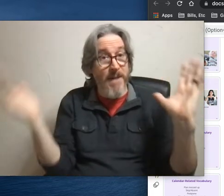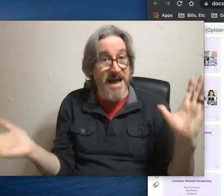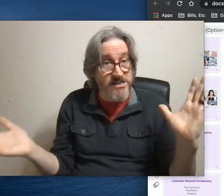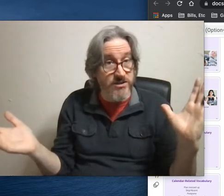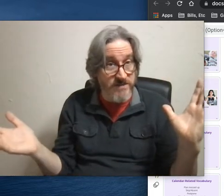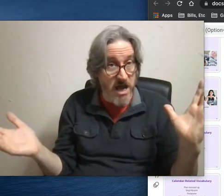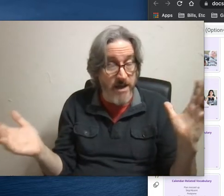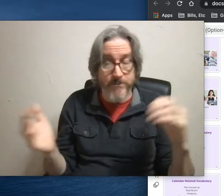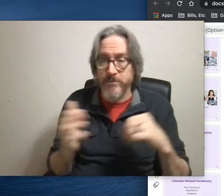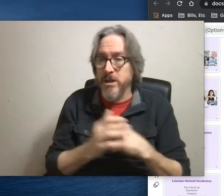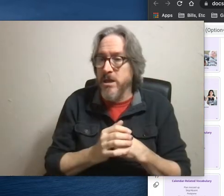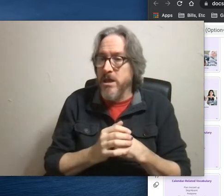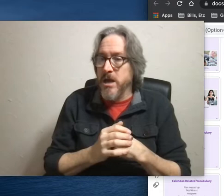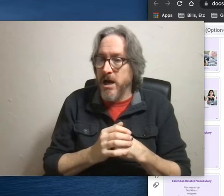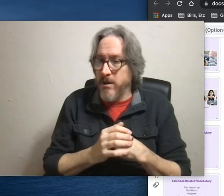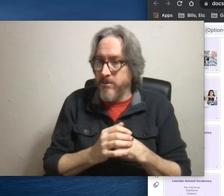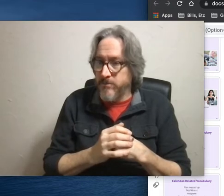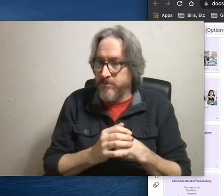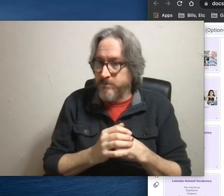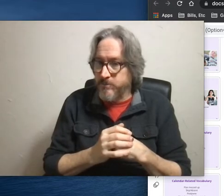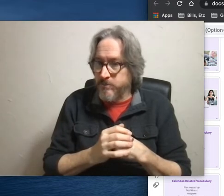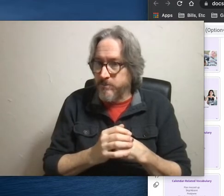a passage of time.